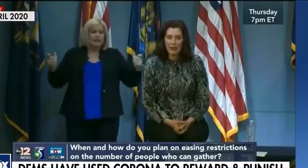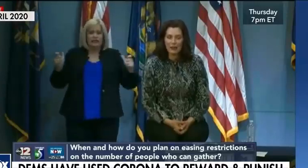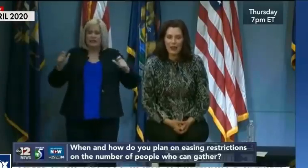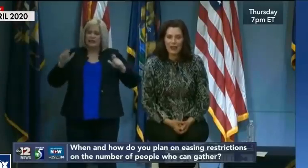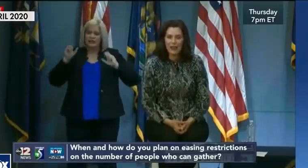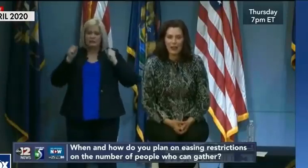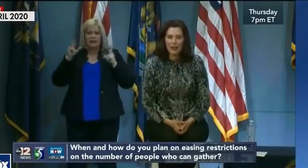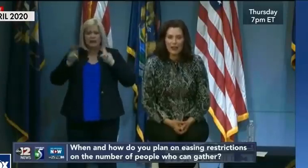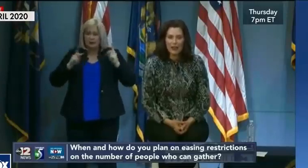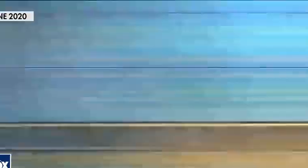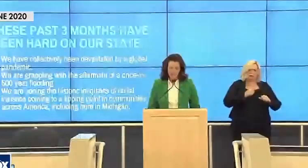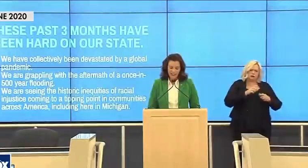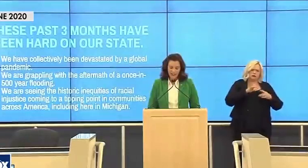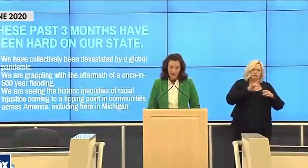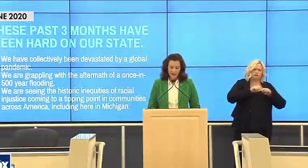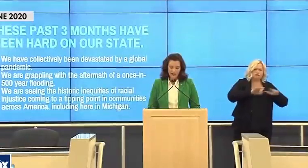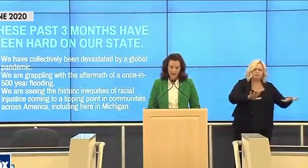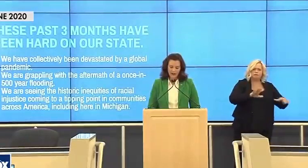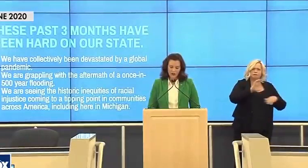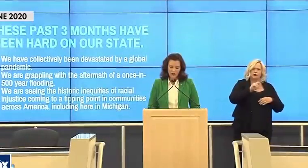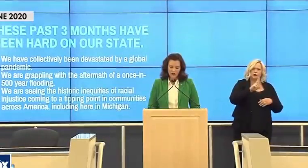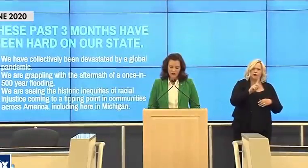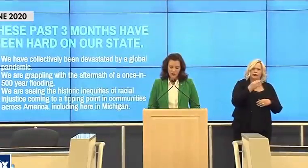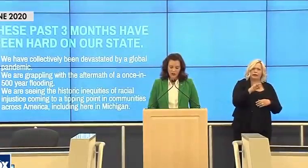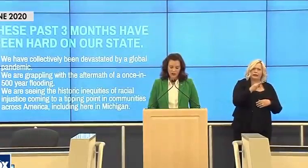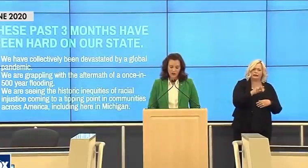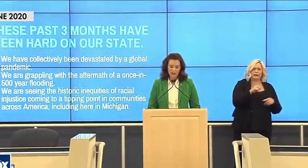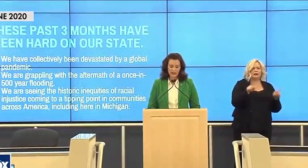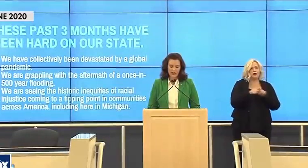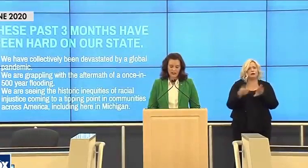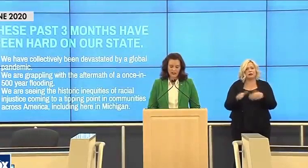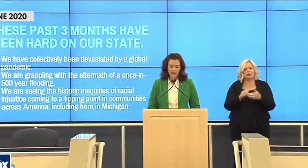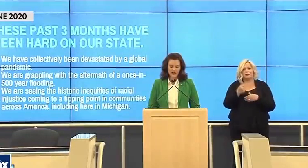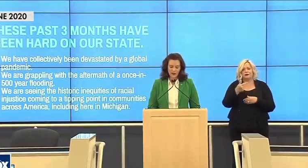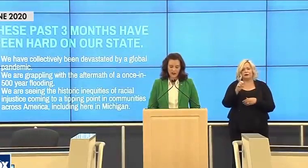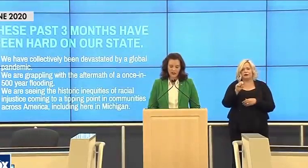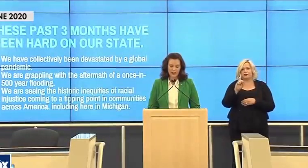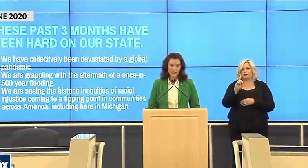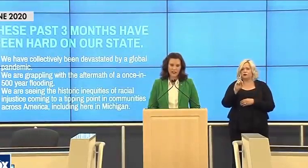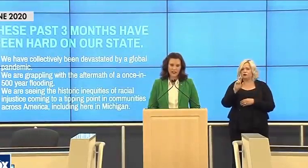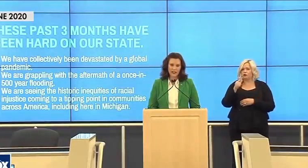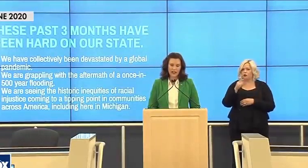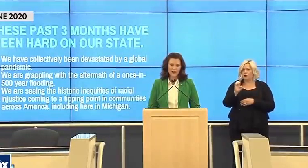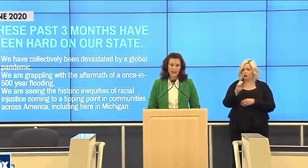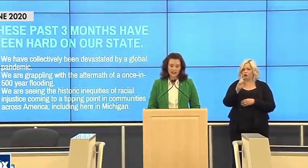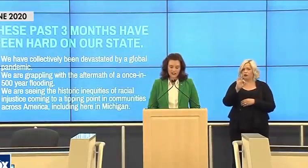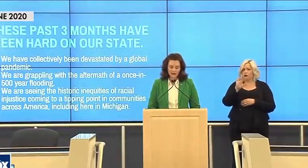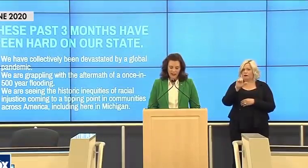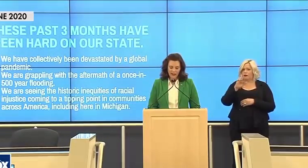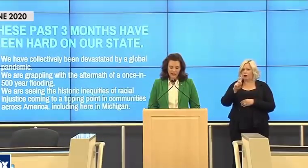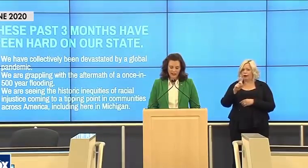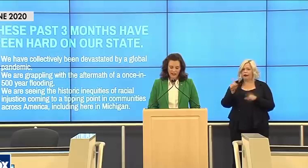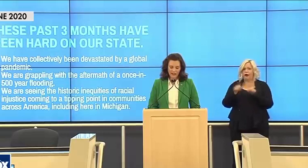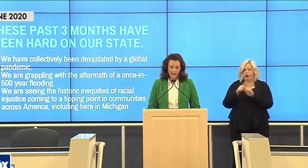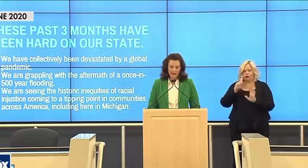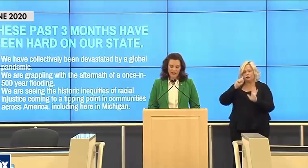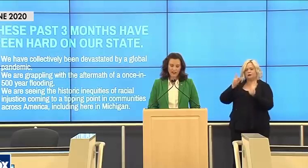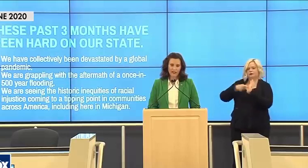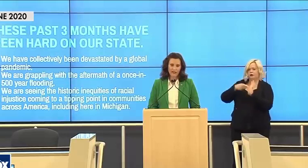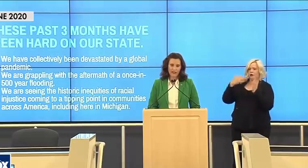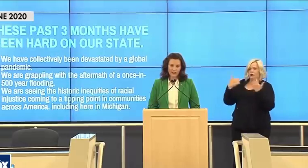safely happen right now. The death of George Floyd has once again shown a light on the